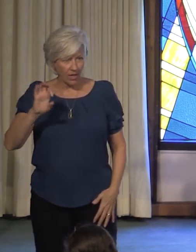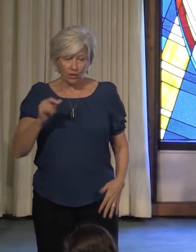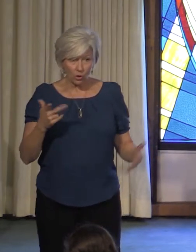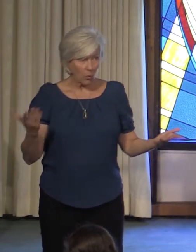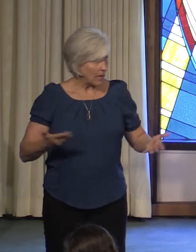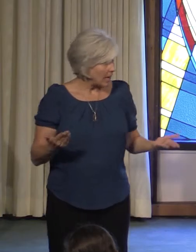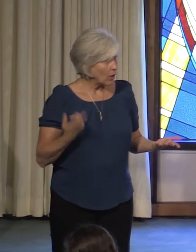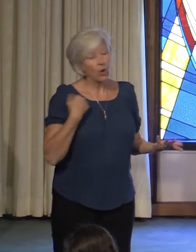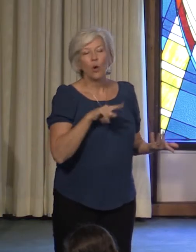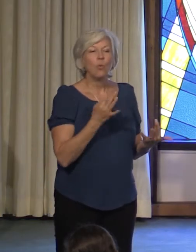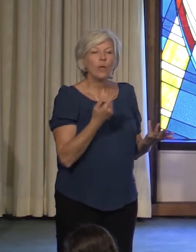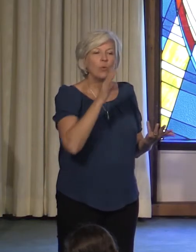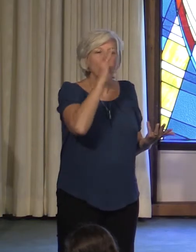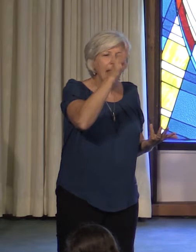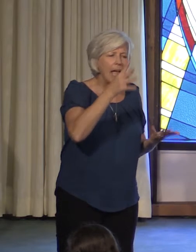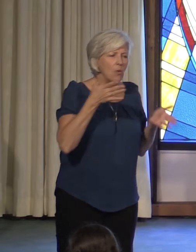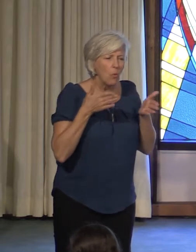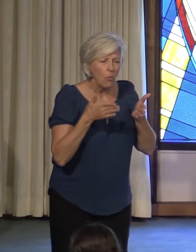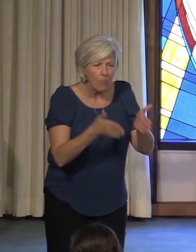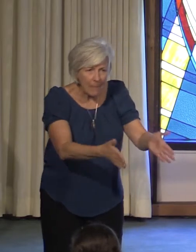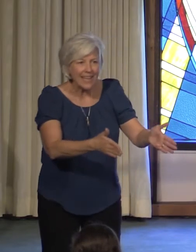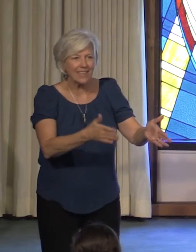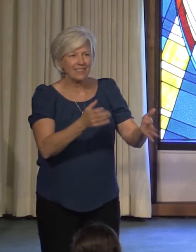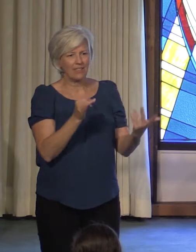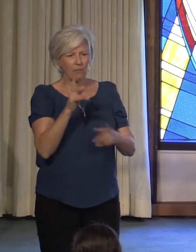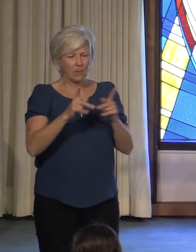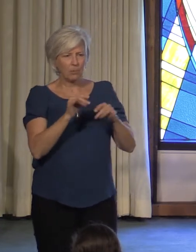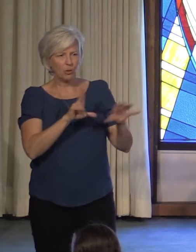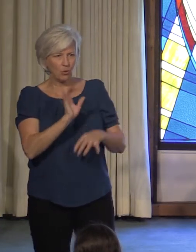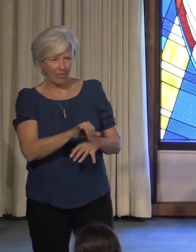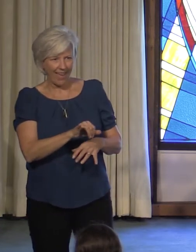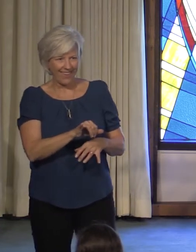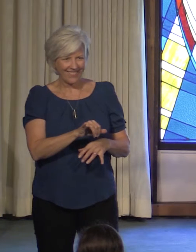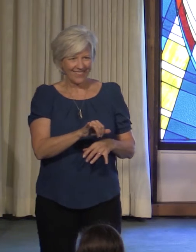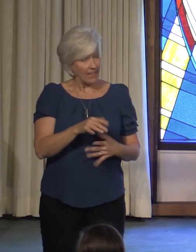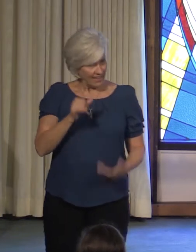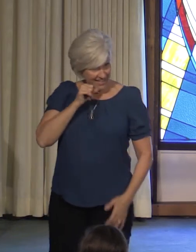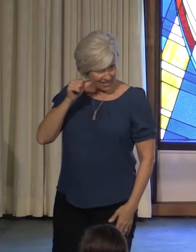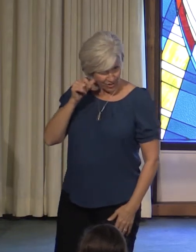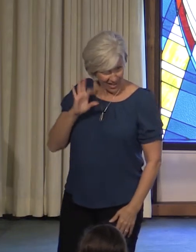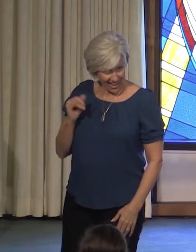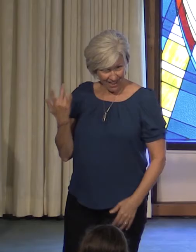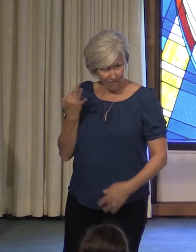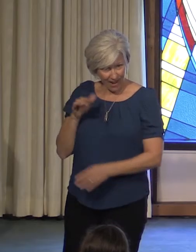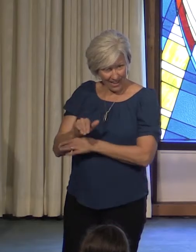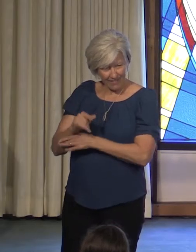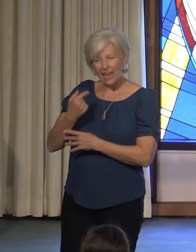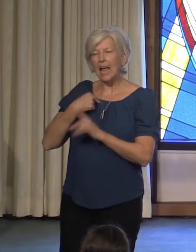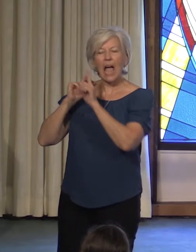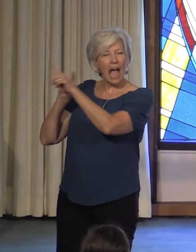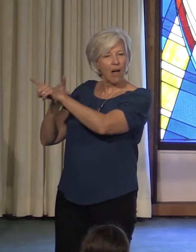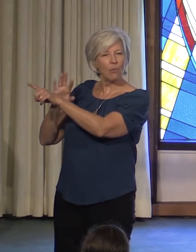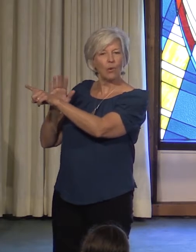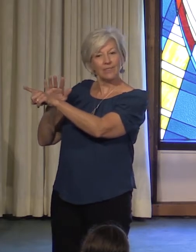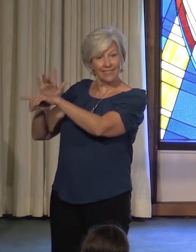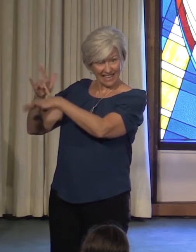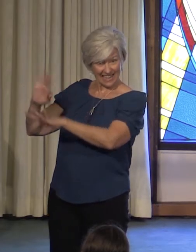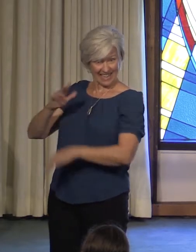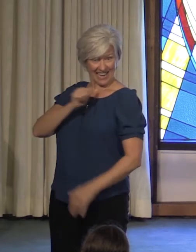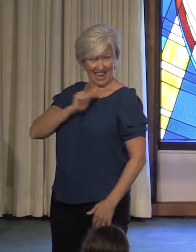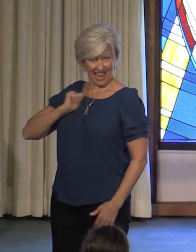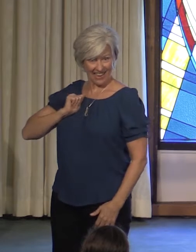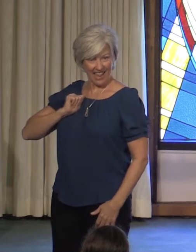people to do that. You know, yesterday and Friday evening, I was in Atlanta at